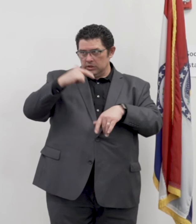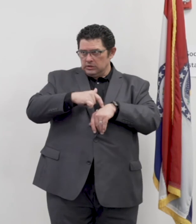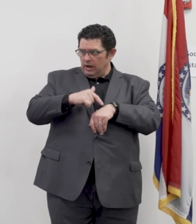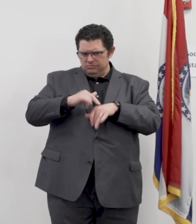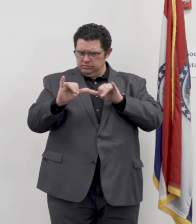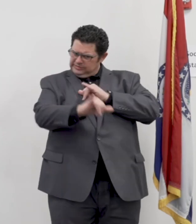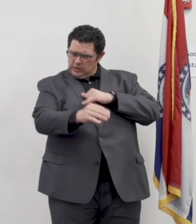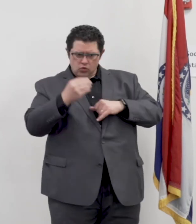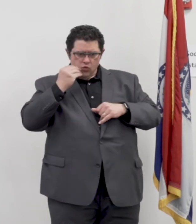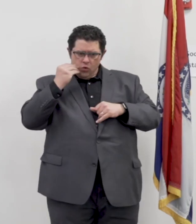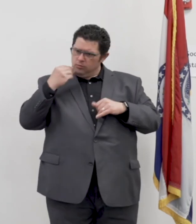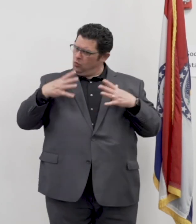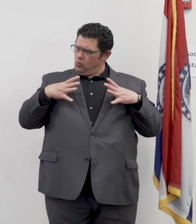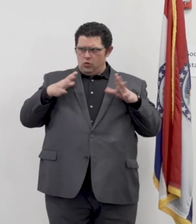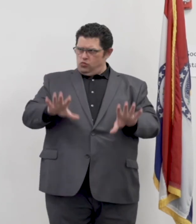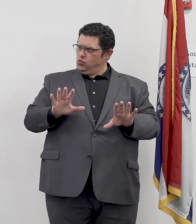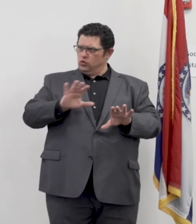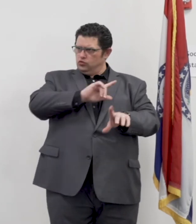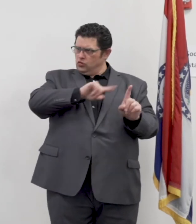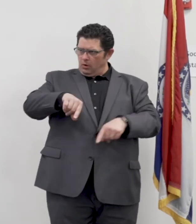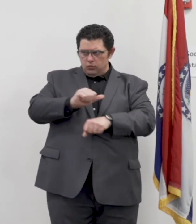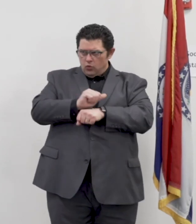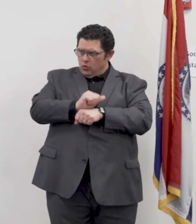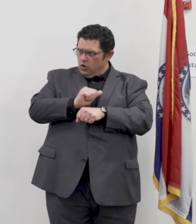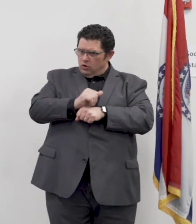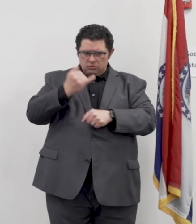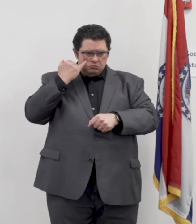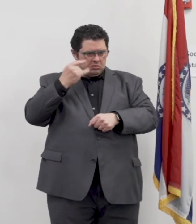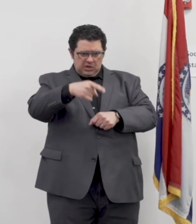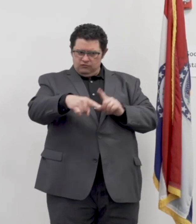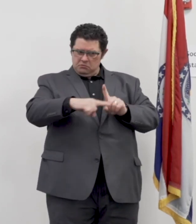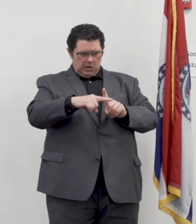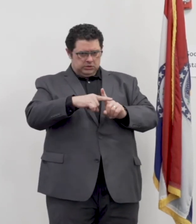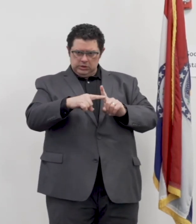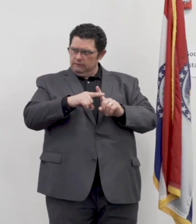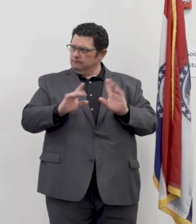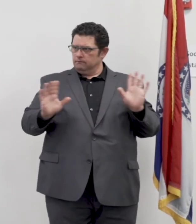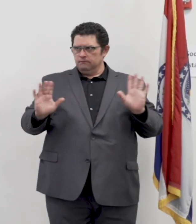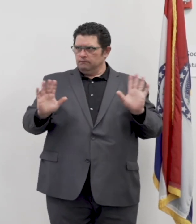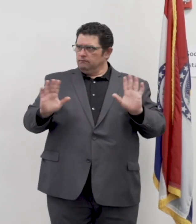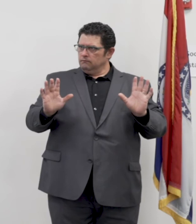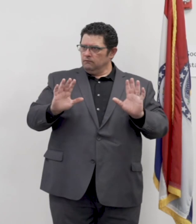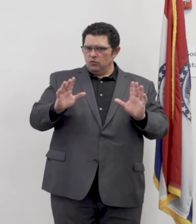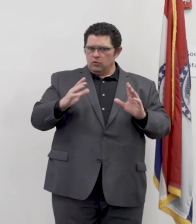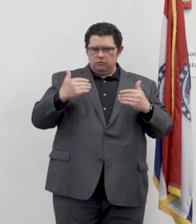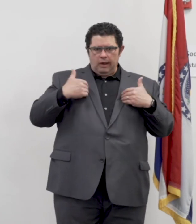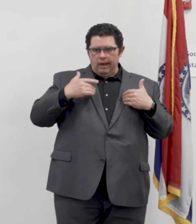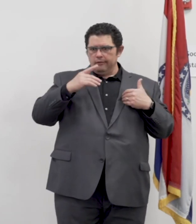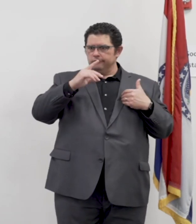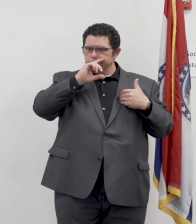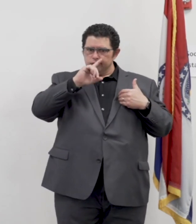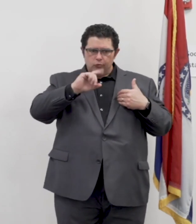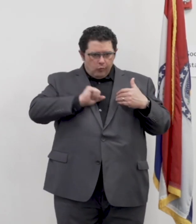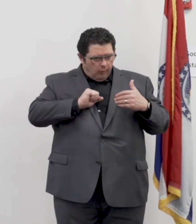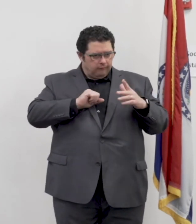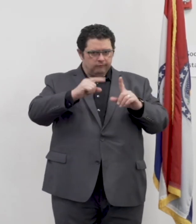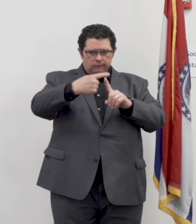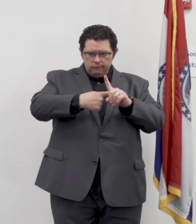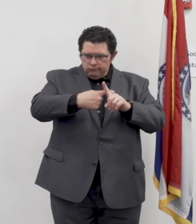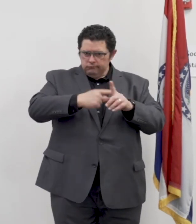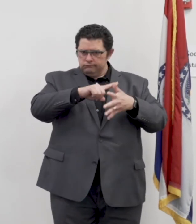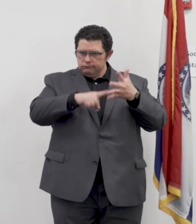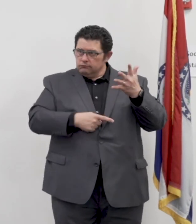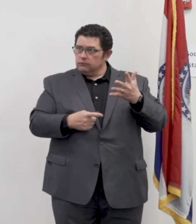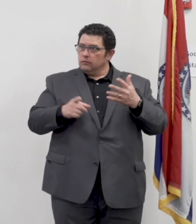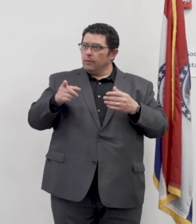we don't want you at work if you are COVID-19 positive or have the symptoms of COVID-19. On the